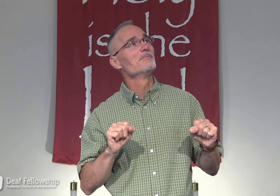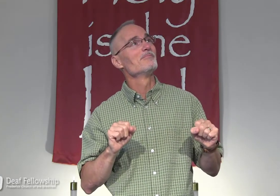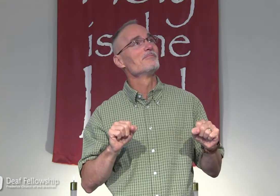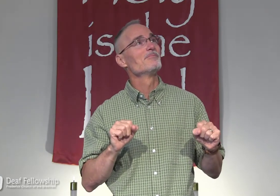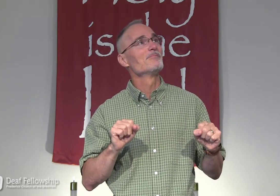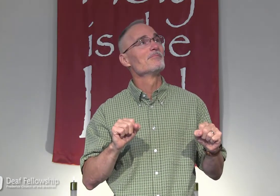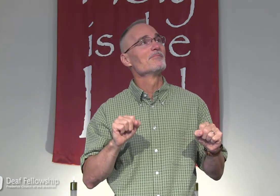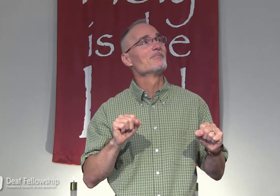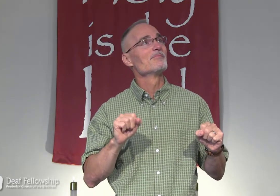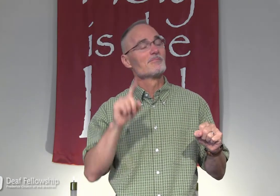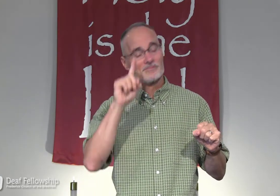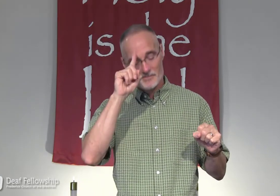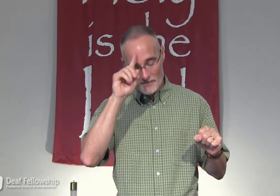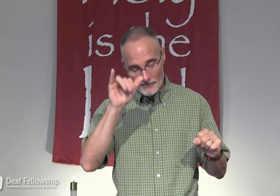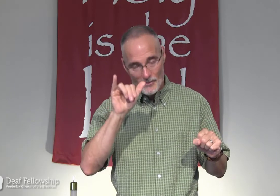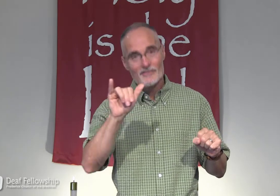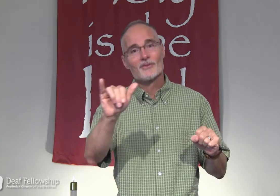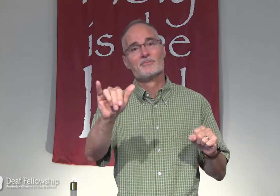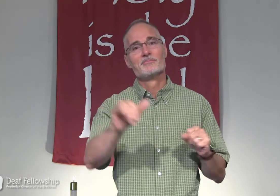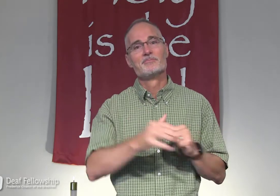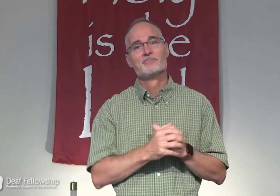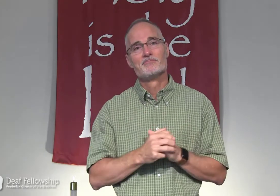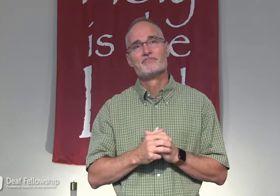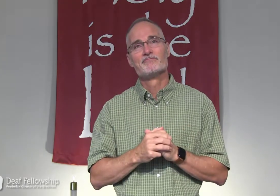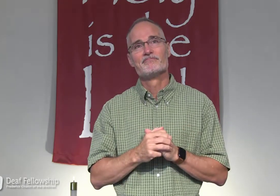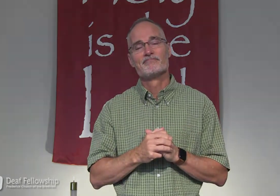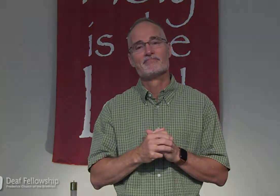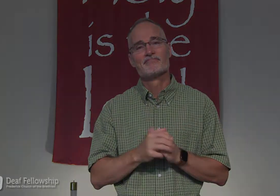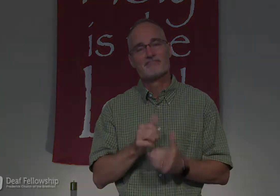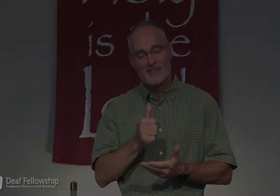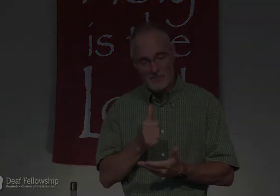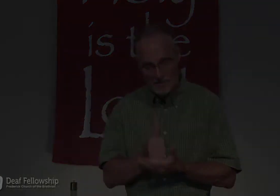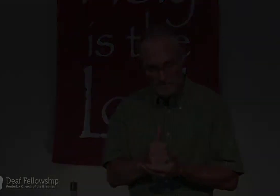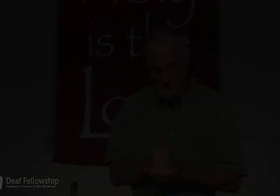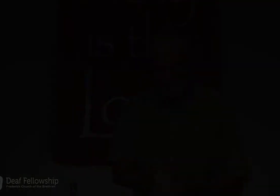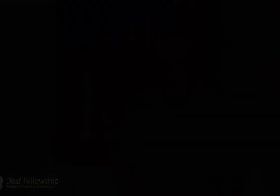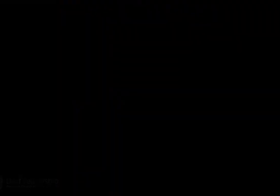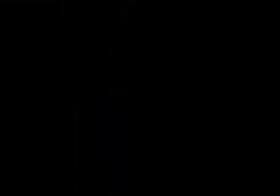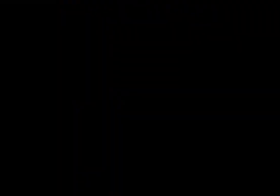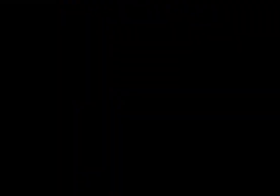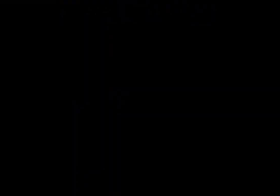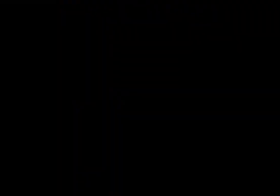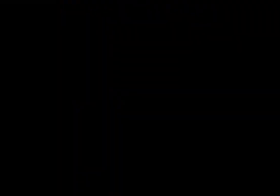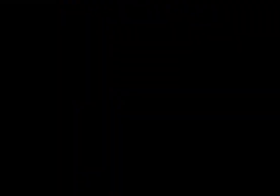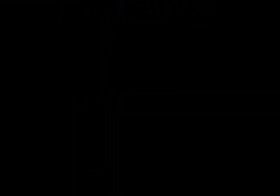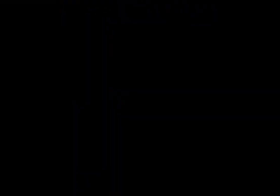that in your hands, Lord, we are safe forever. Amen.